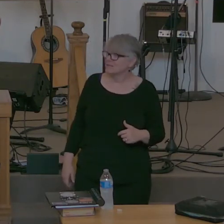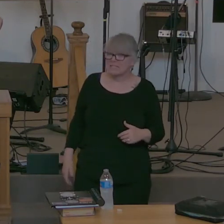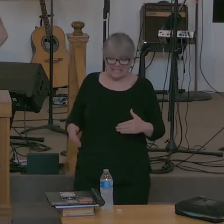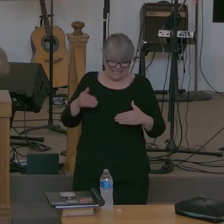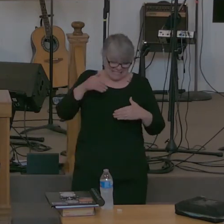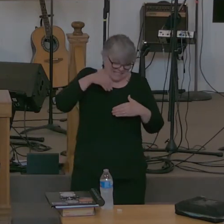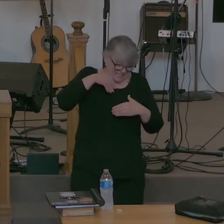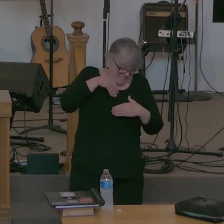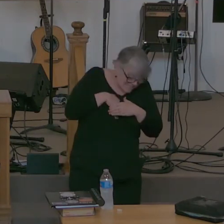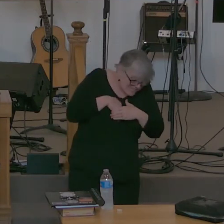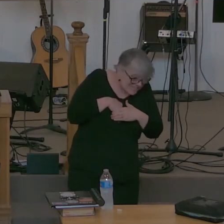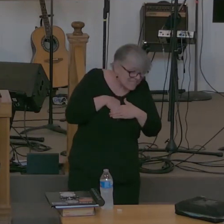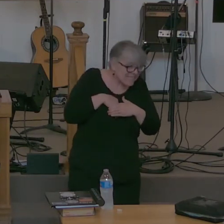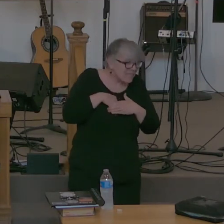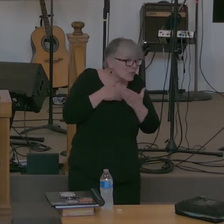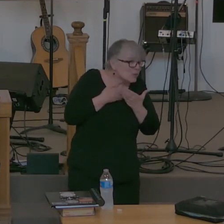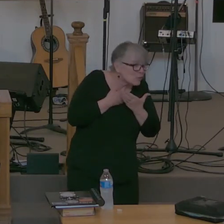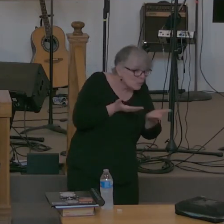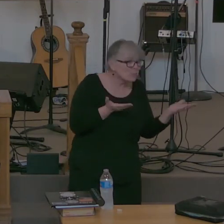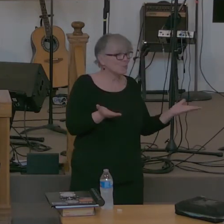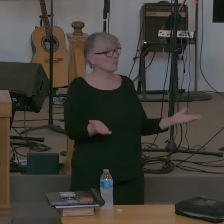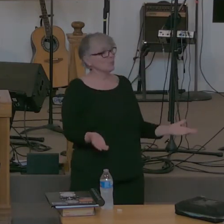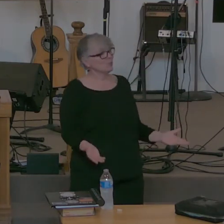in you.